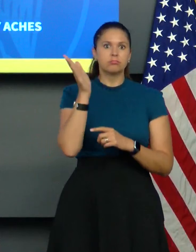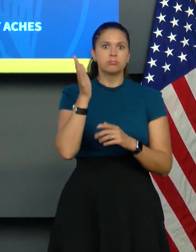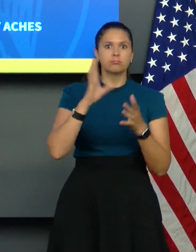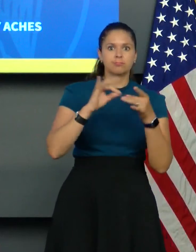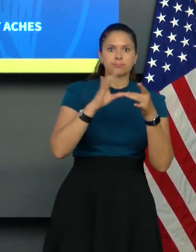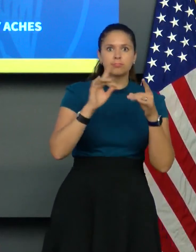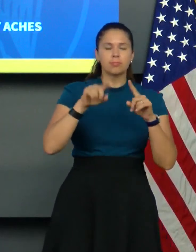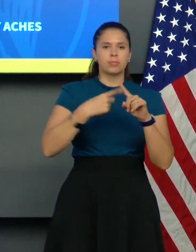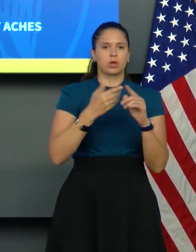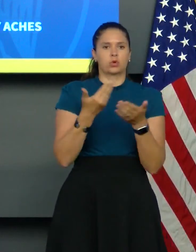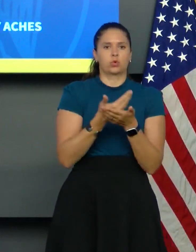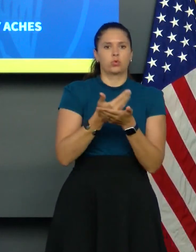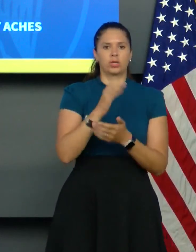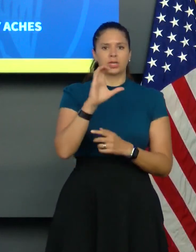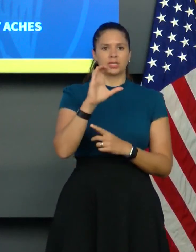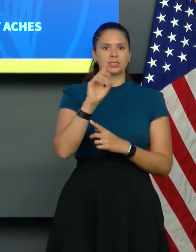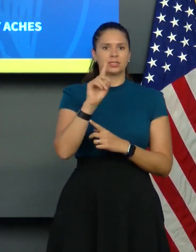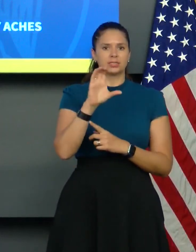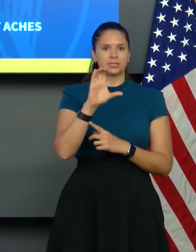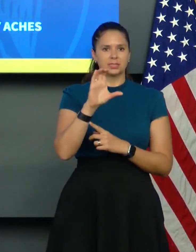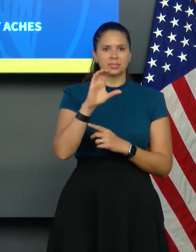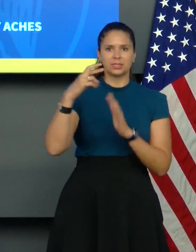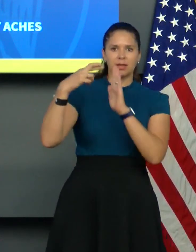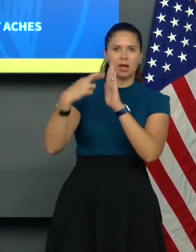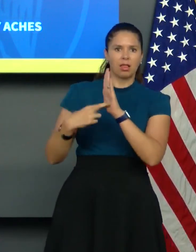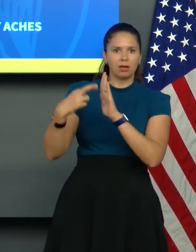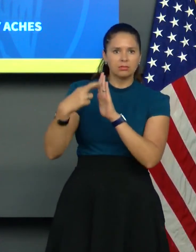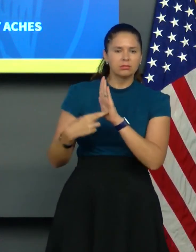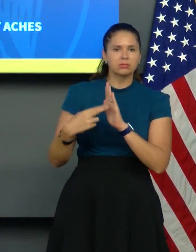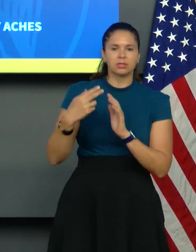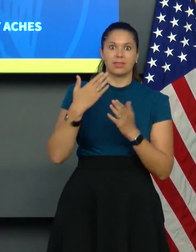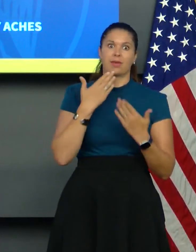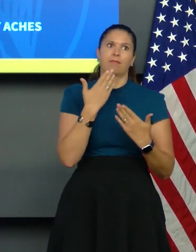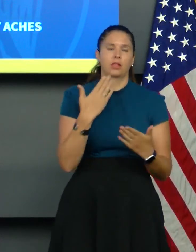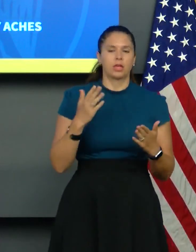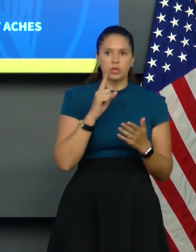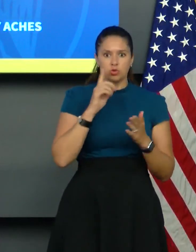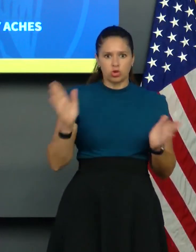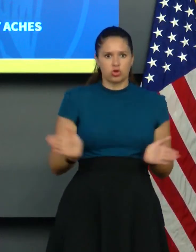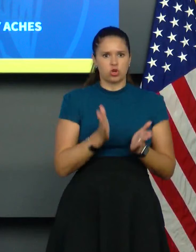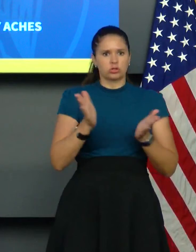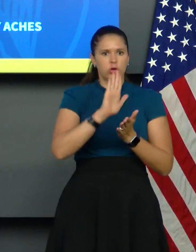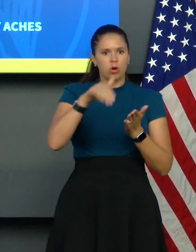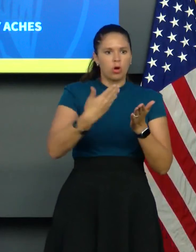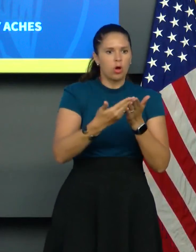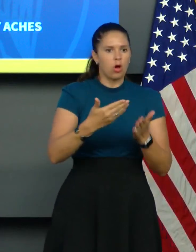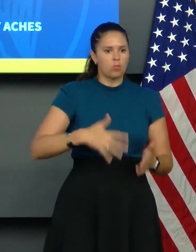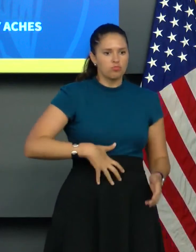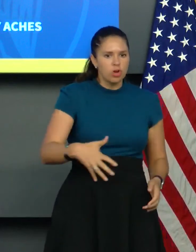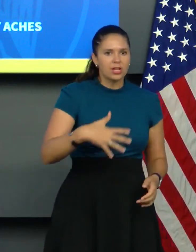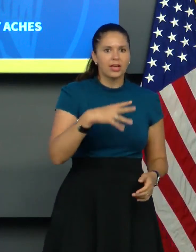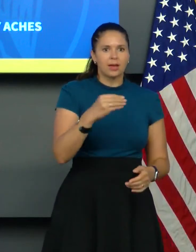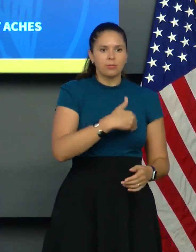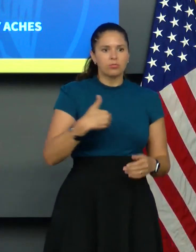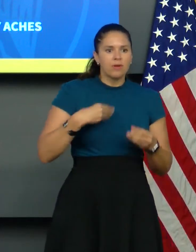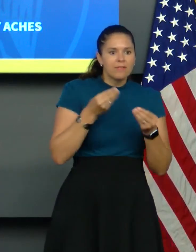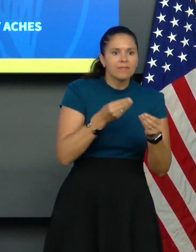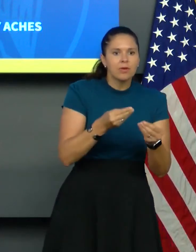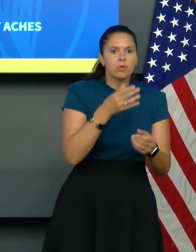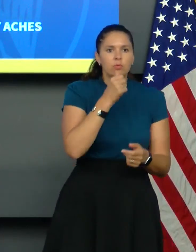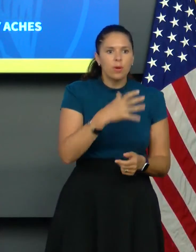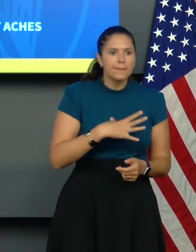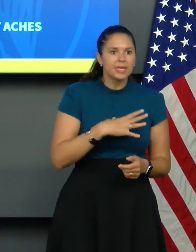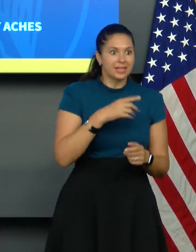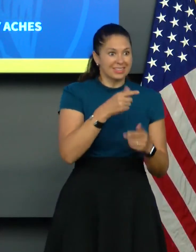the new CDC guidelines, thankfully encouraging all pregnant and lactating women